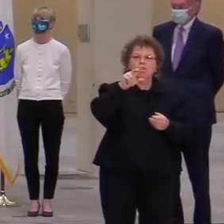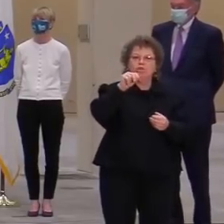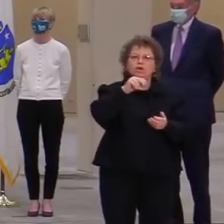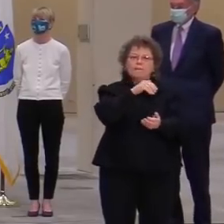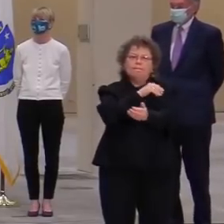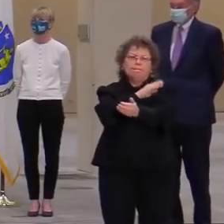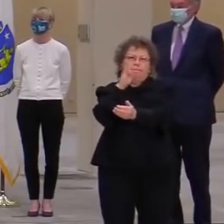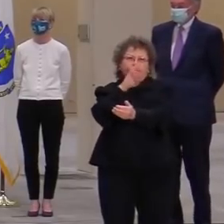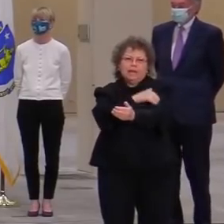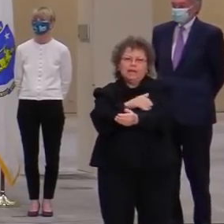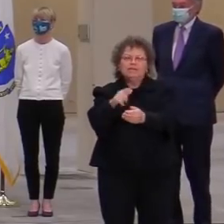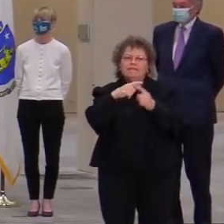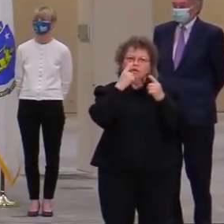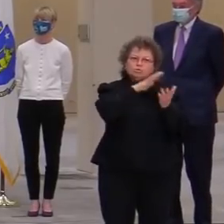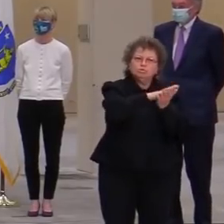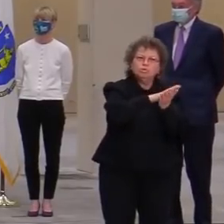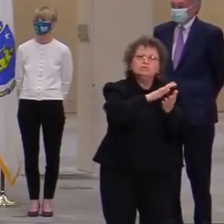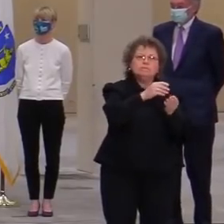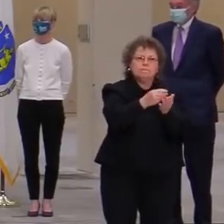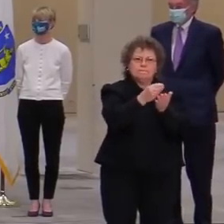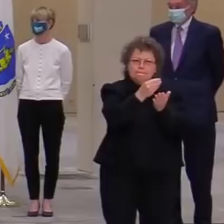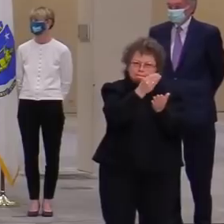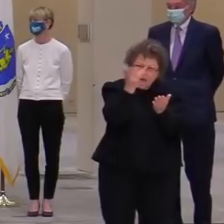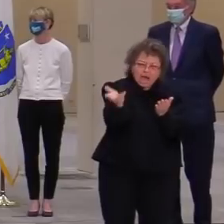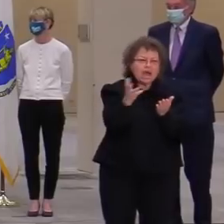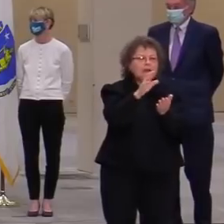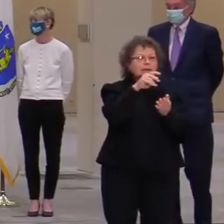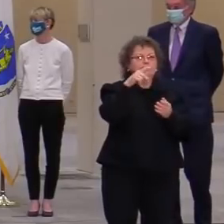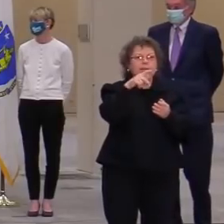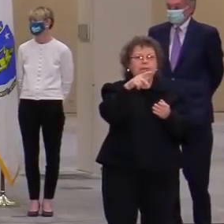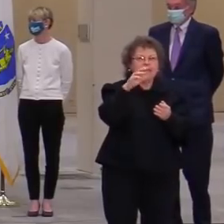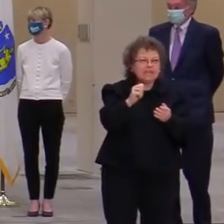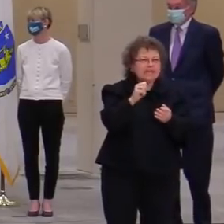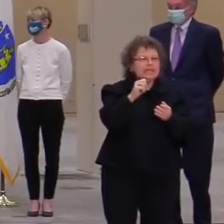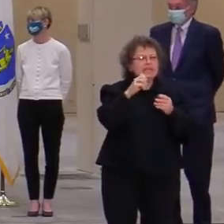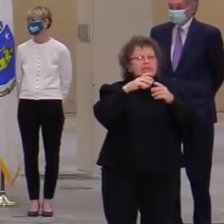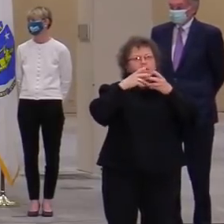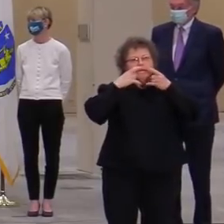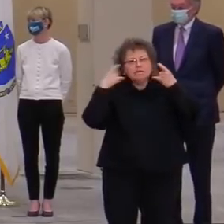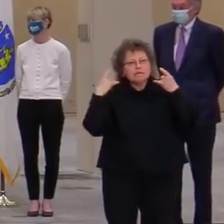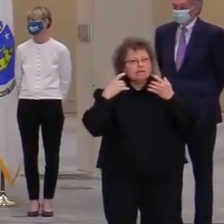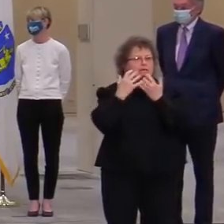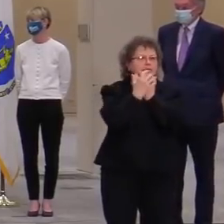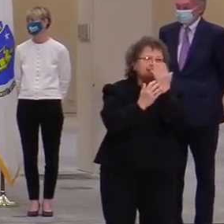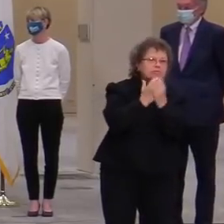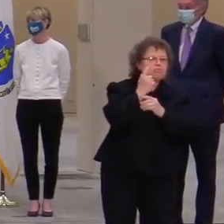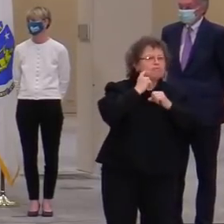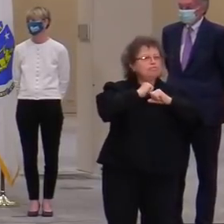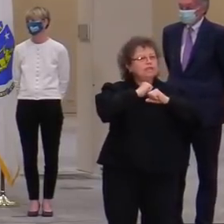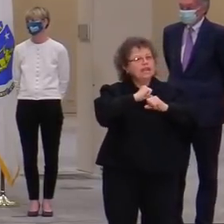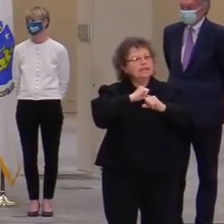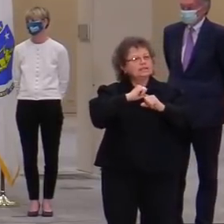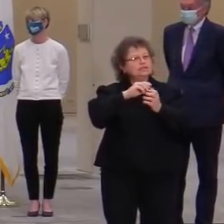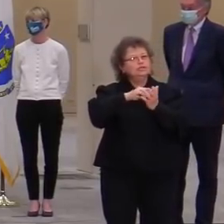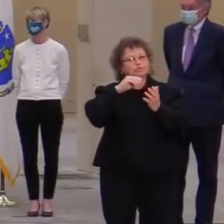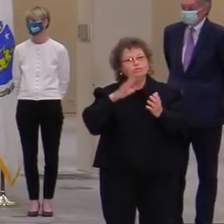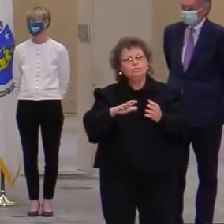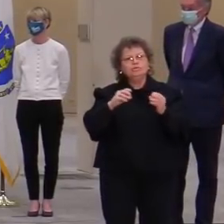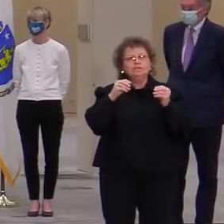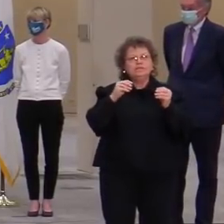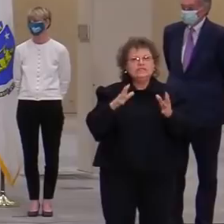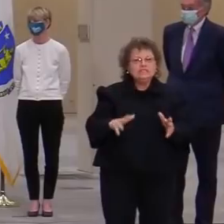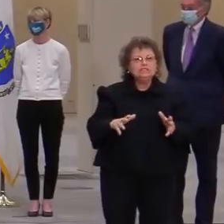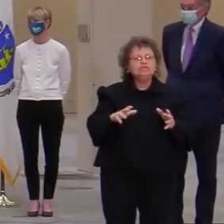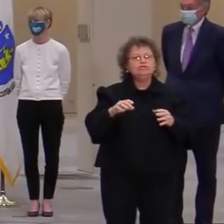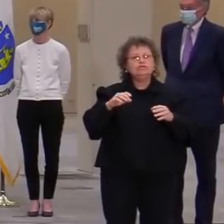schools to buy their own PPE and protect the students and teachers and to renovate their classrooms.